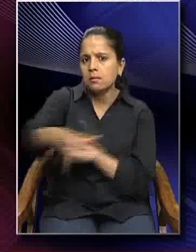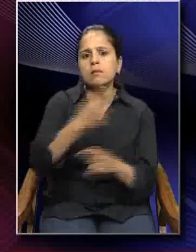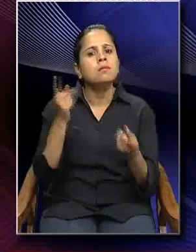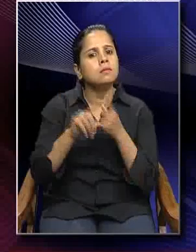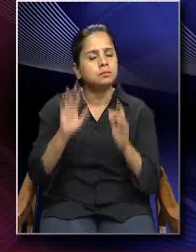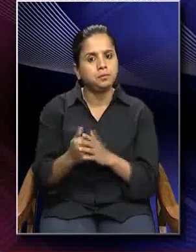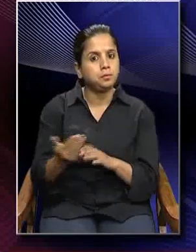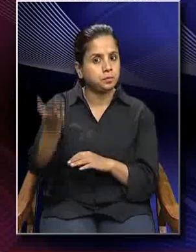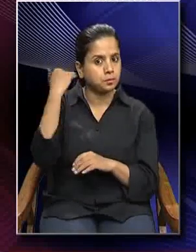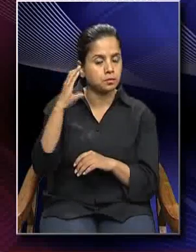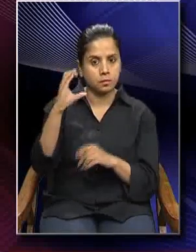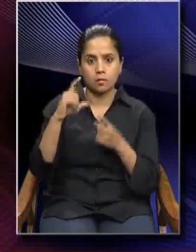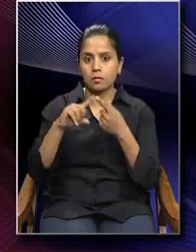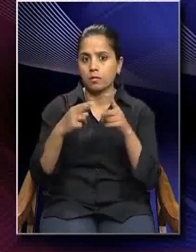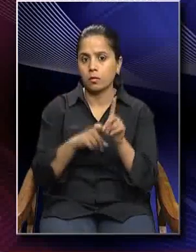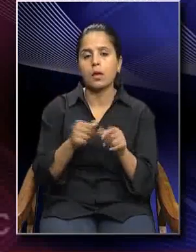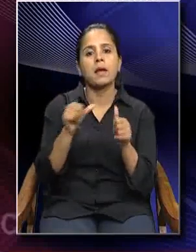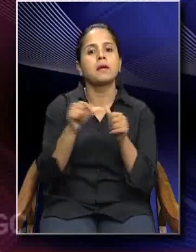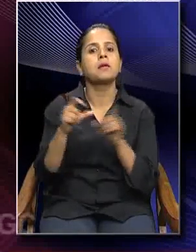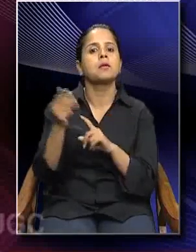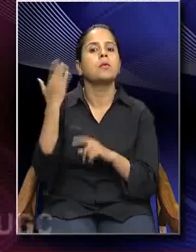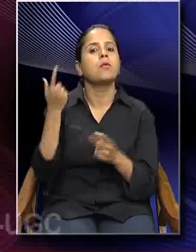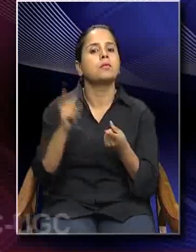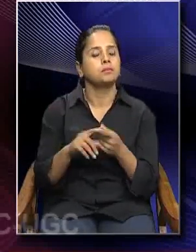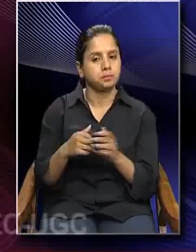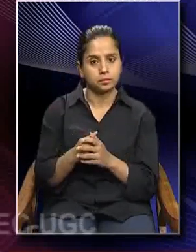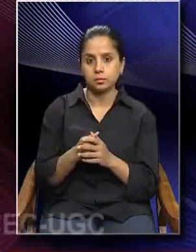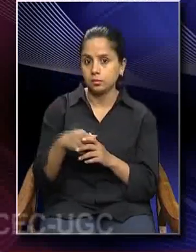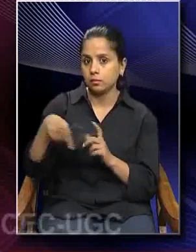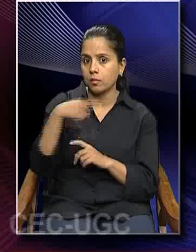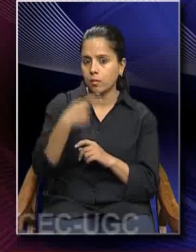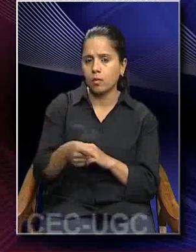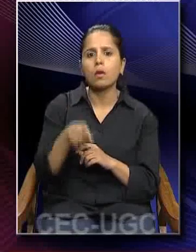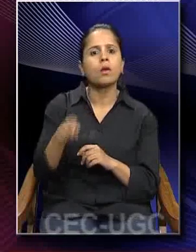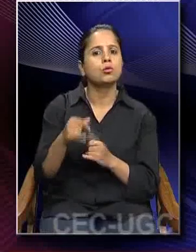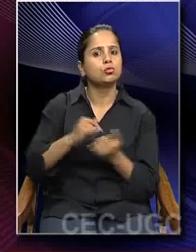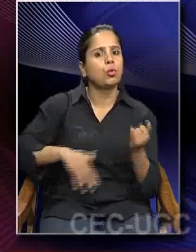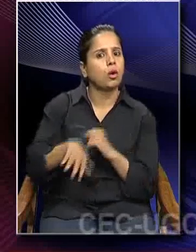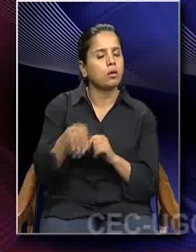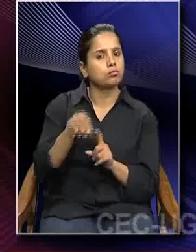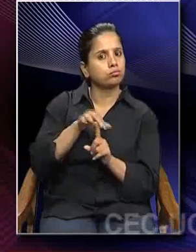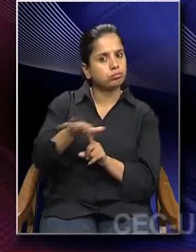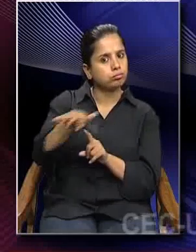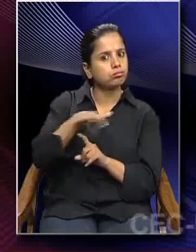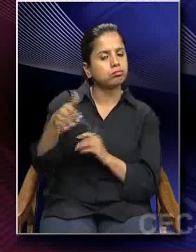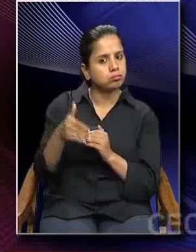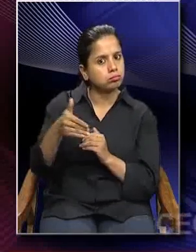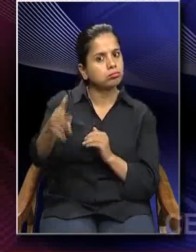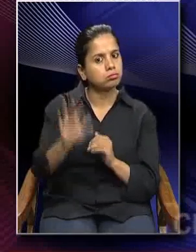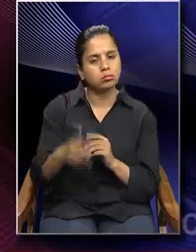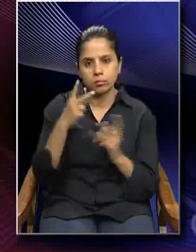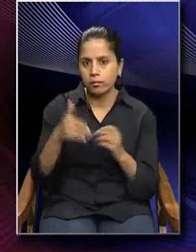the early centuries AD and continued to influence society during the